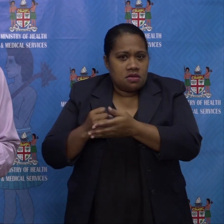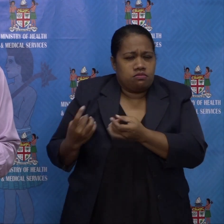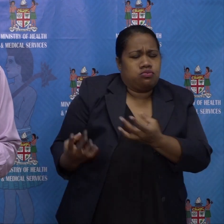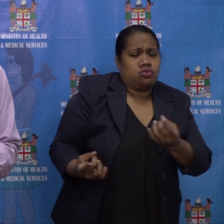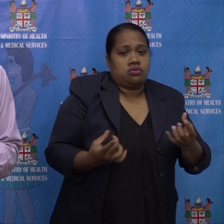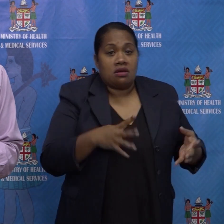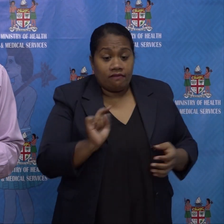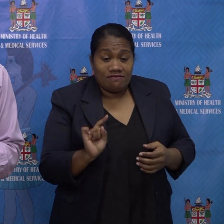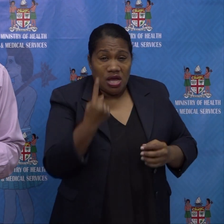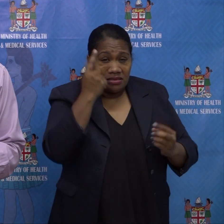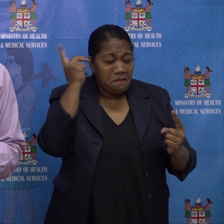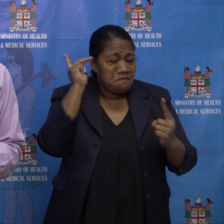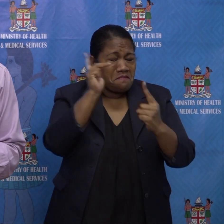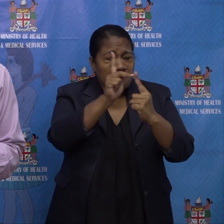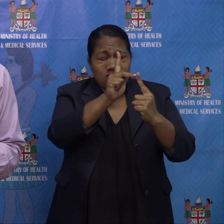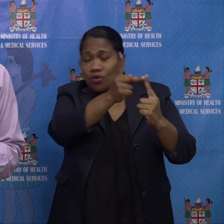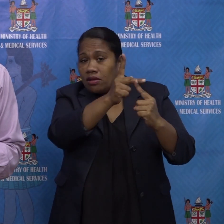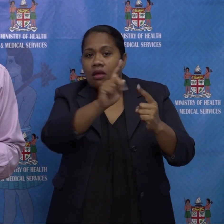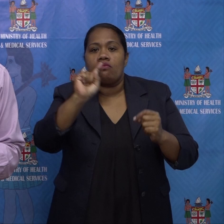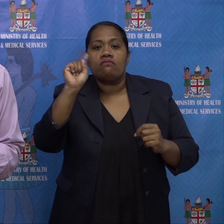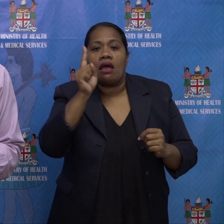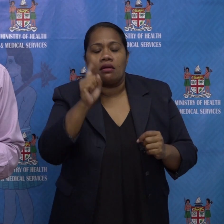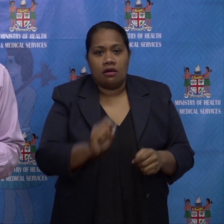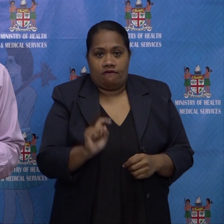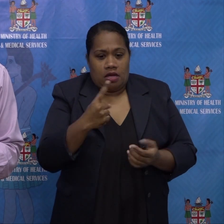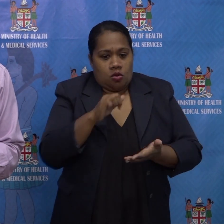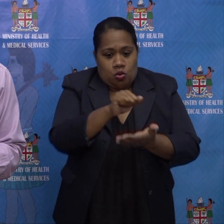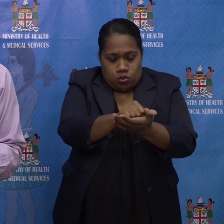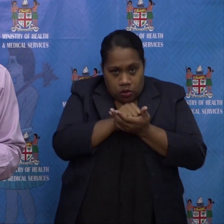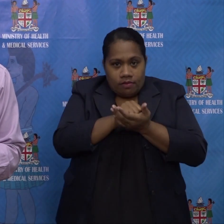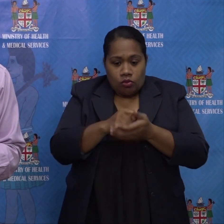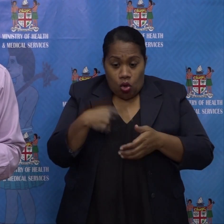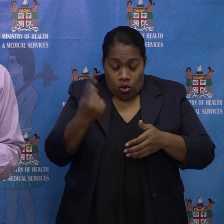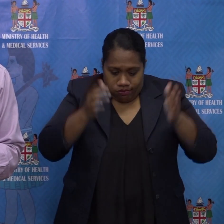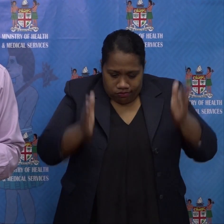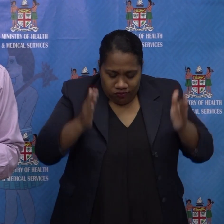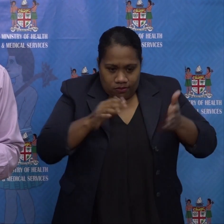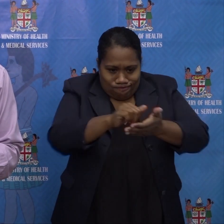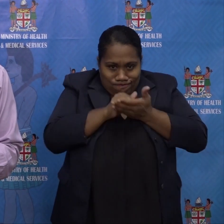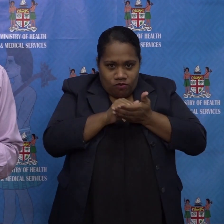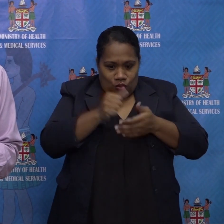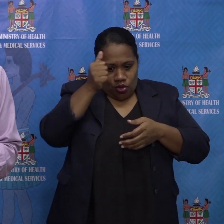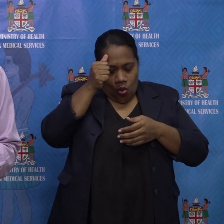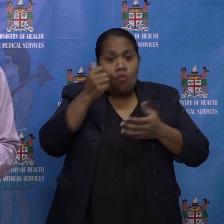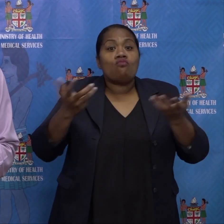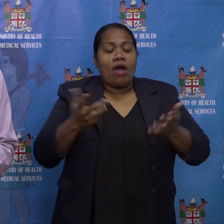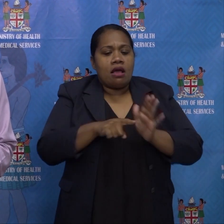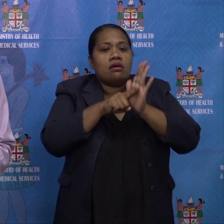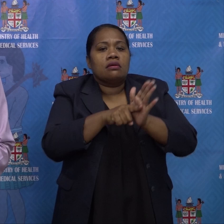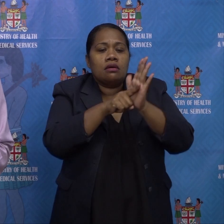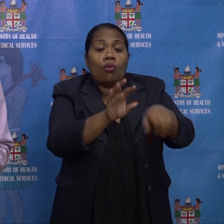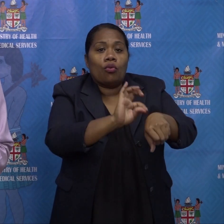Our first priority is to contain the cases we know about within Lota Hospital. To prevent